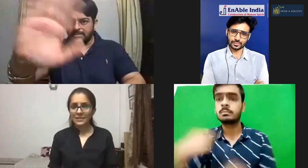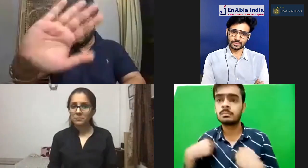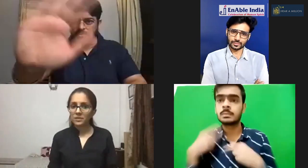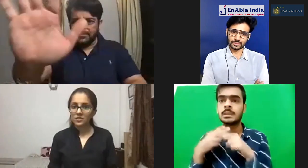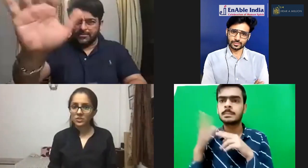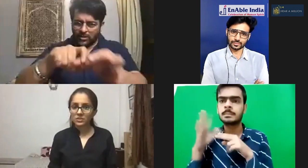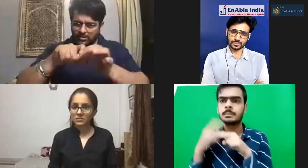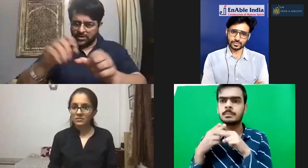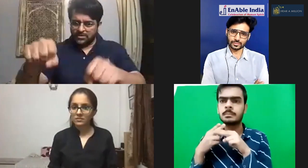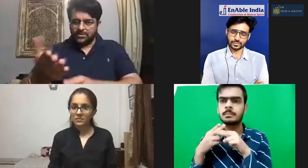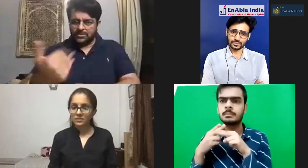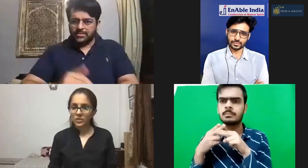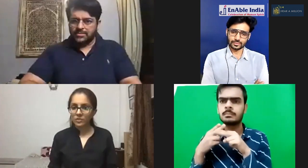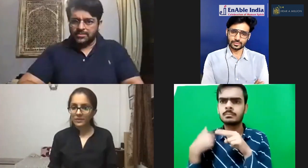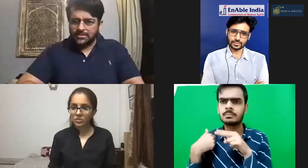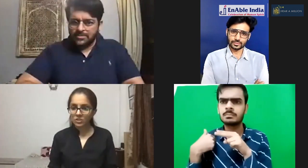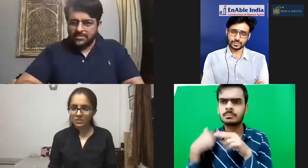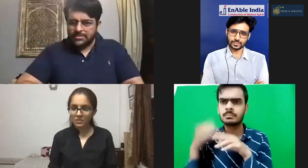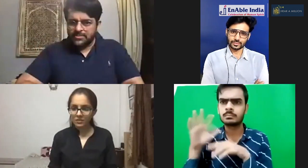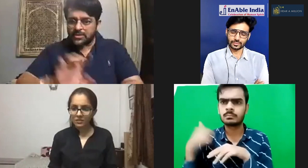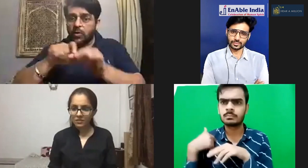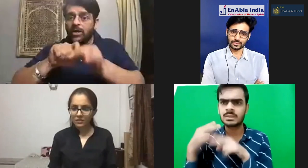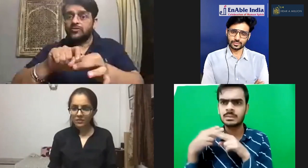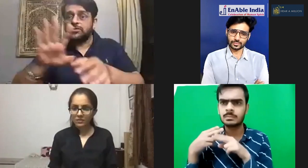Yeah, Deepak, you have a question?